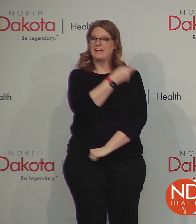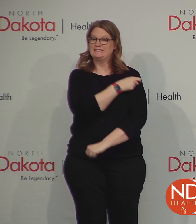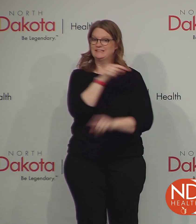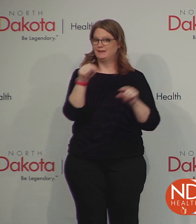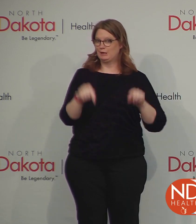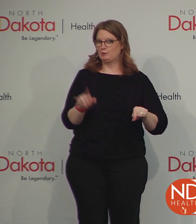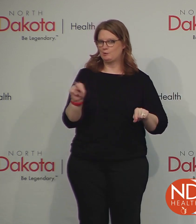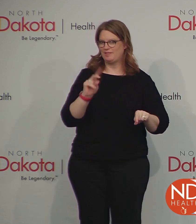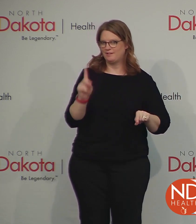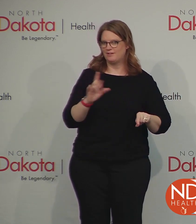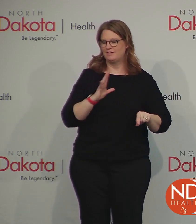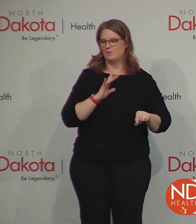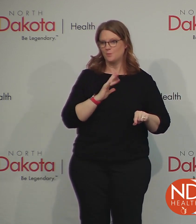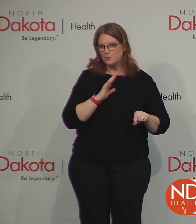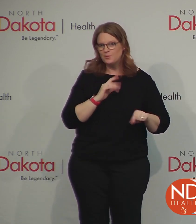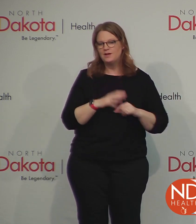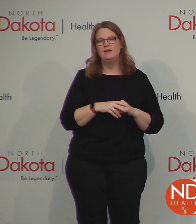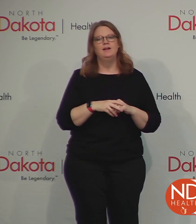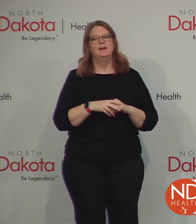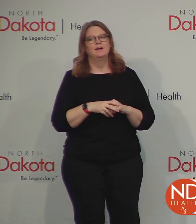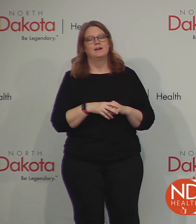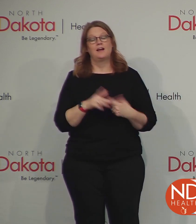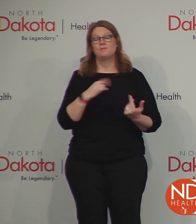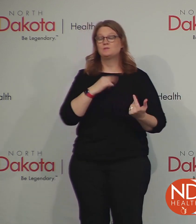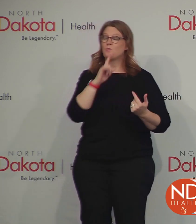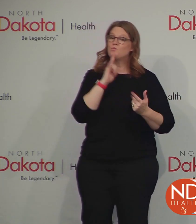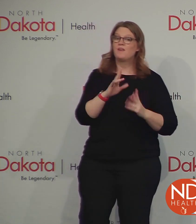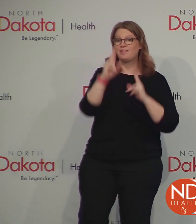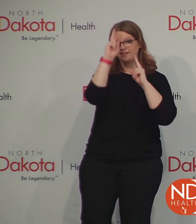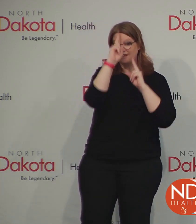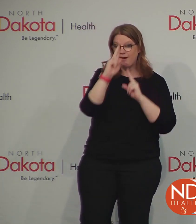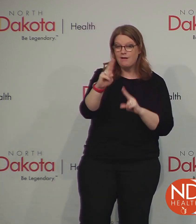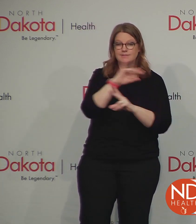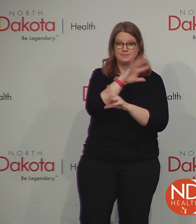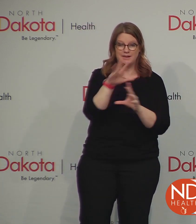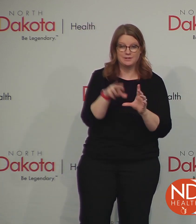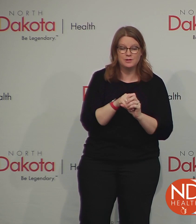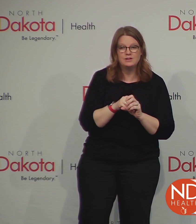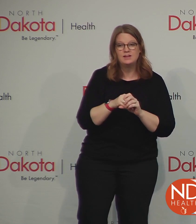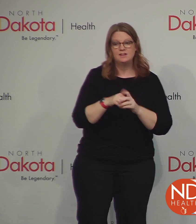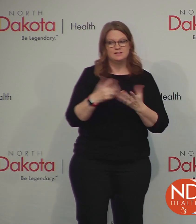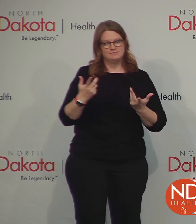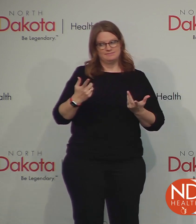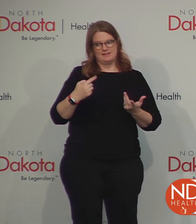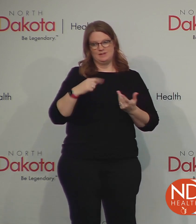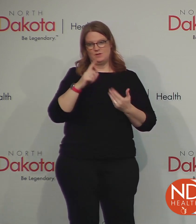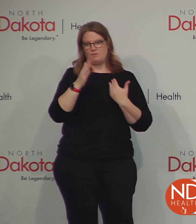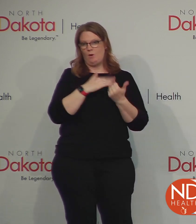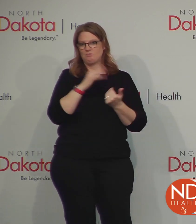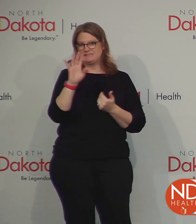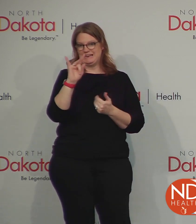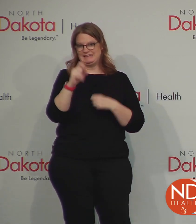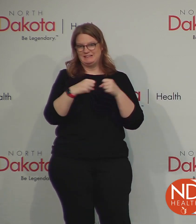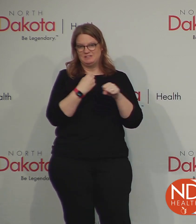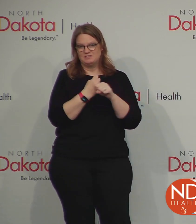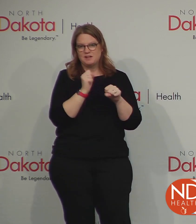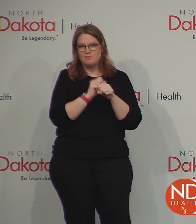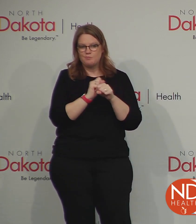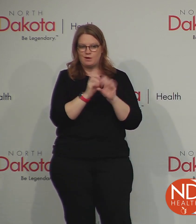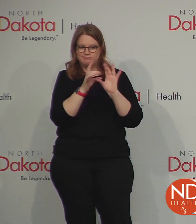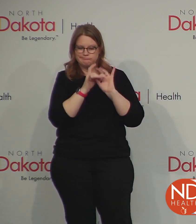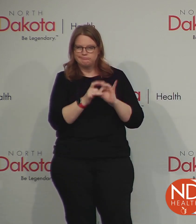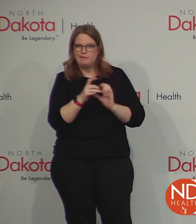Dakota. I've been really honored to be a part of this effort. I've been in immunizations for almost 18 years right now,